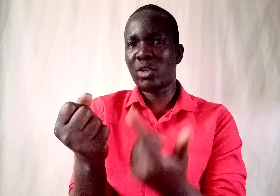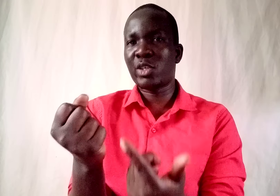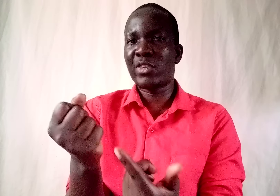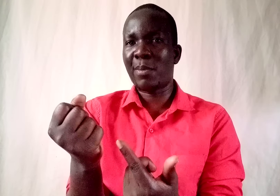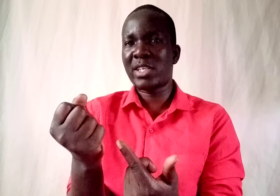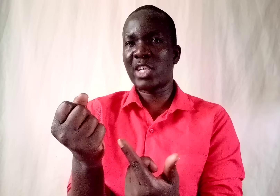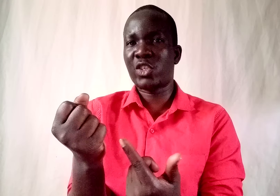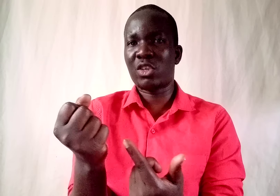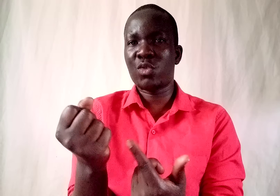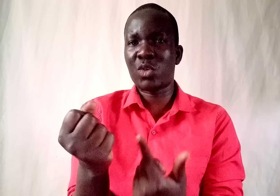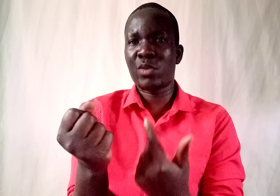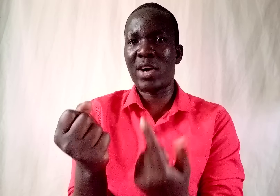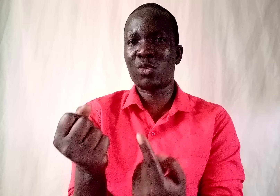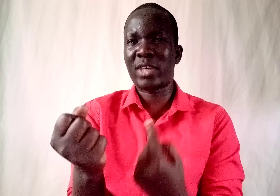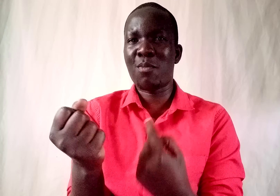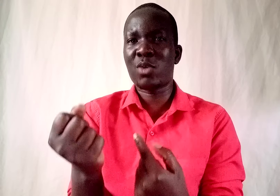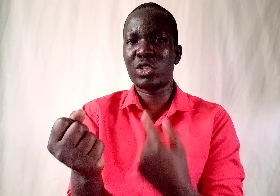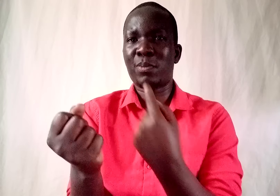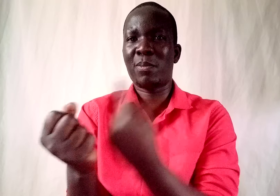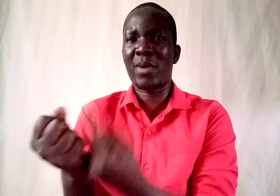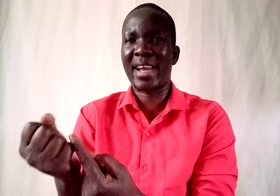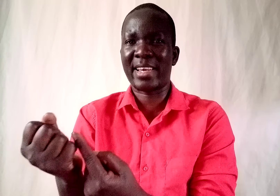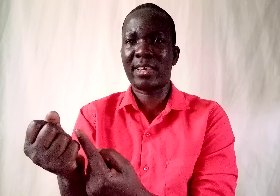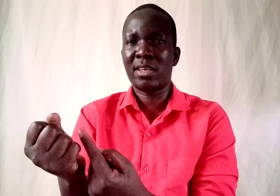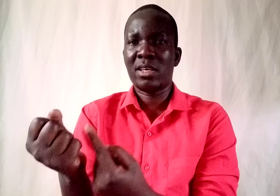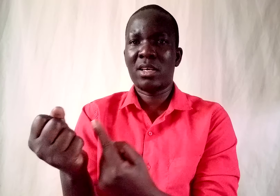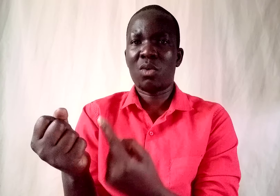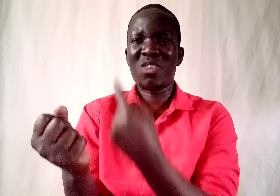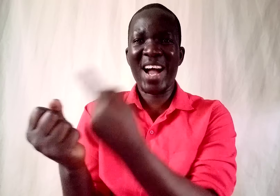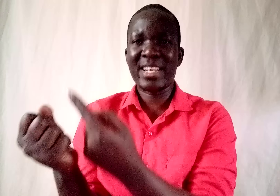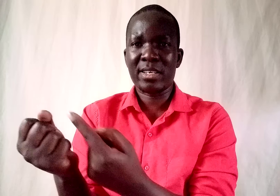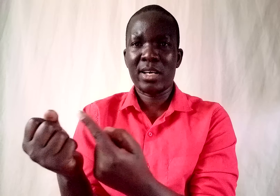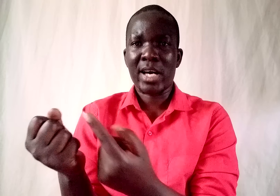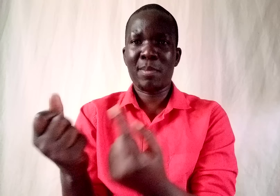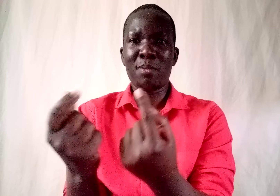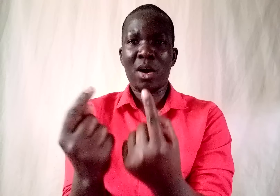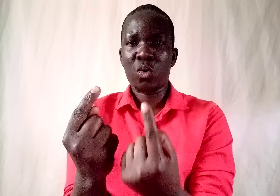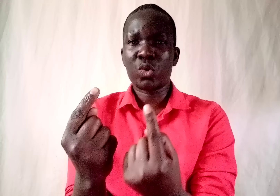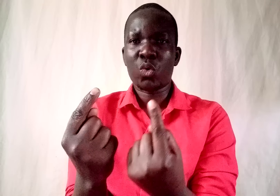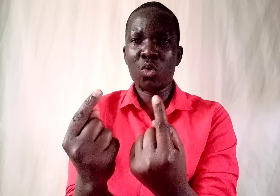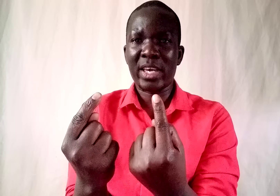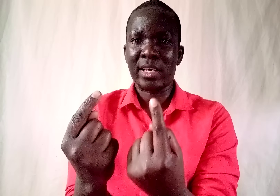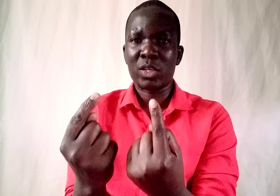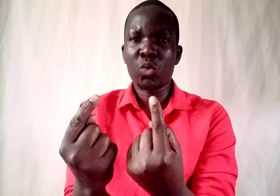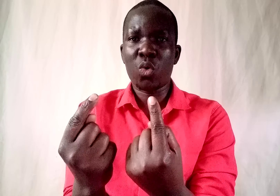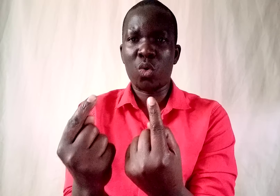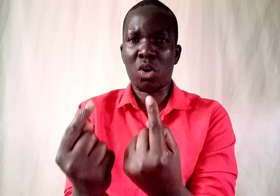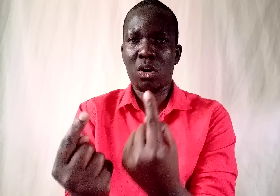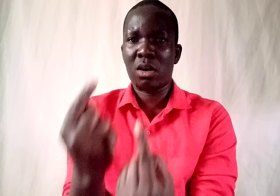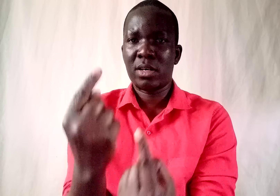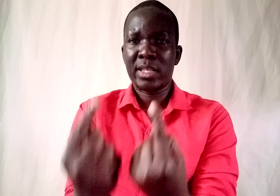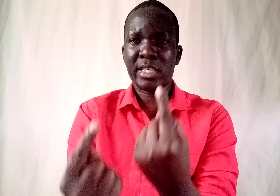of interpretation you want to refer to someone who was preparing ugali, remember cooking, to cook. This is